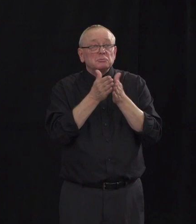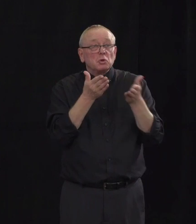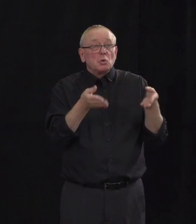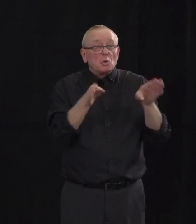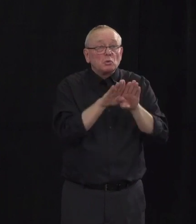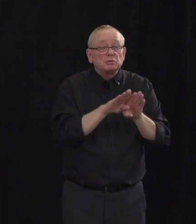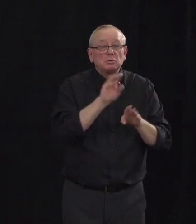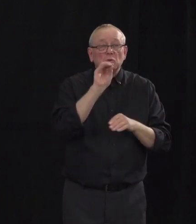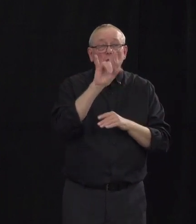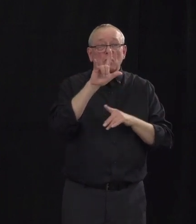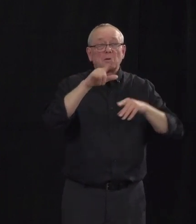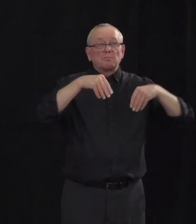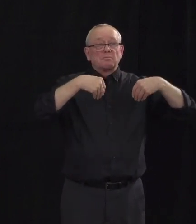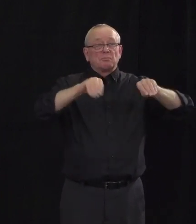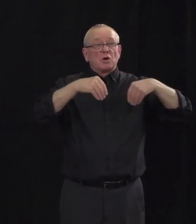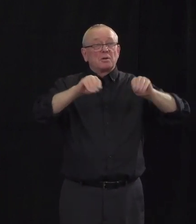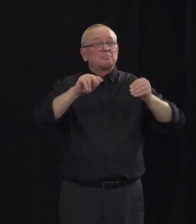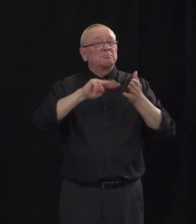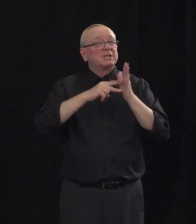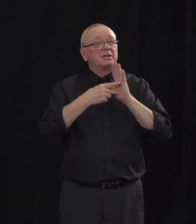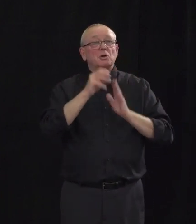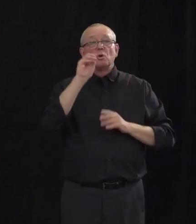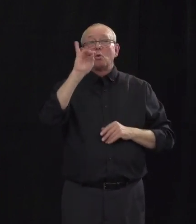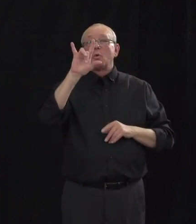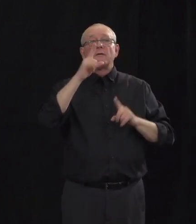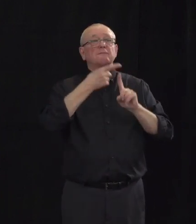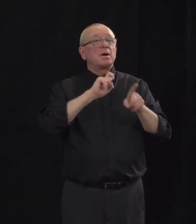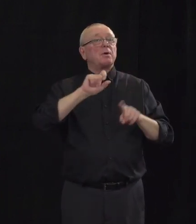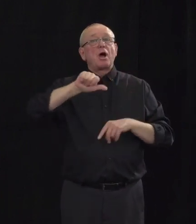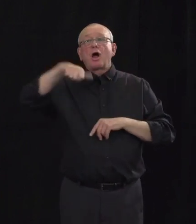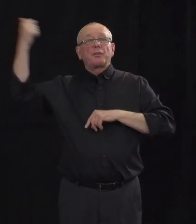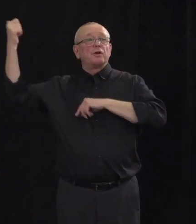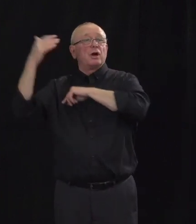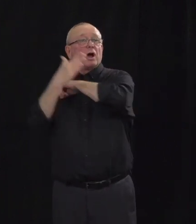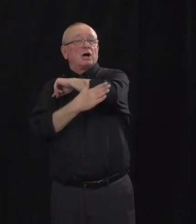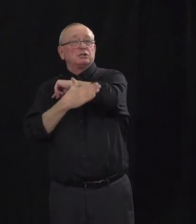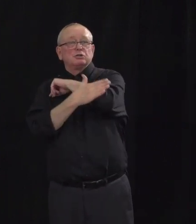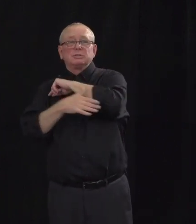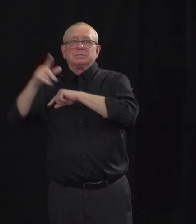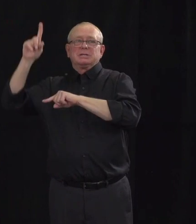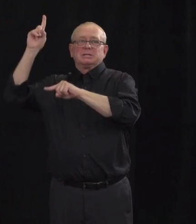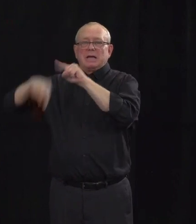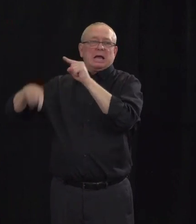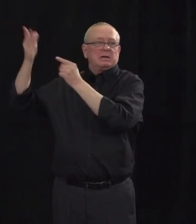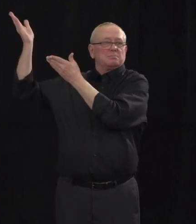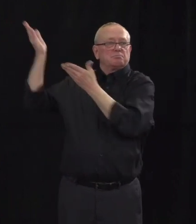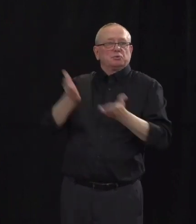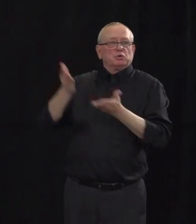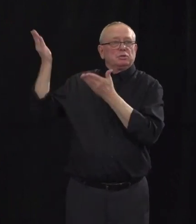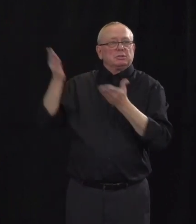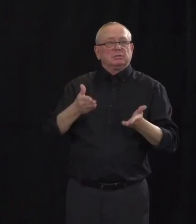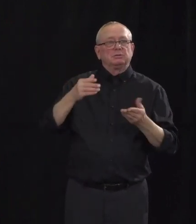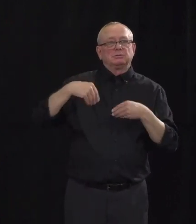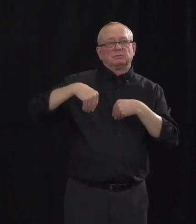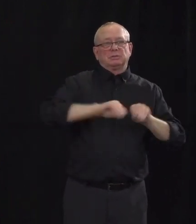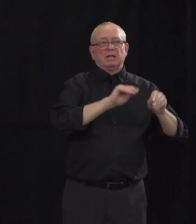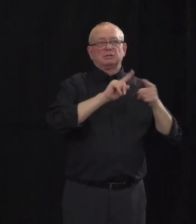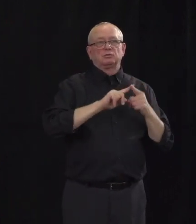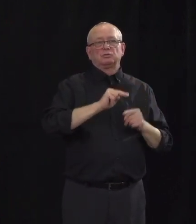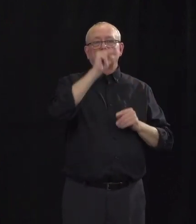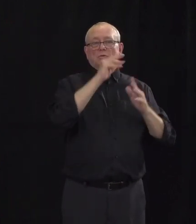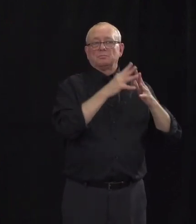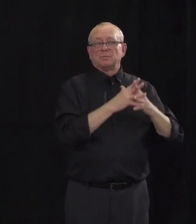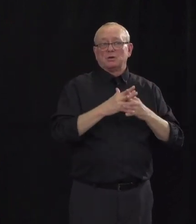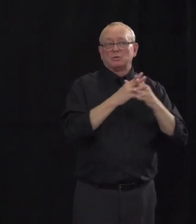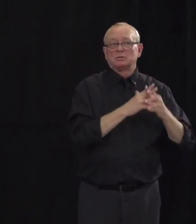country outside of North America allowed into Canada and the US? And just how much do you think your ideas that you just floated earlier are actually